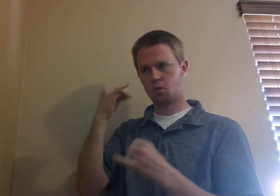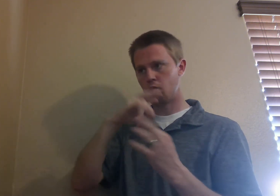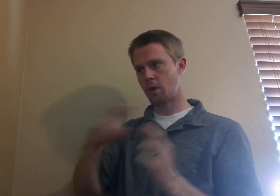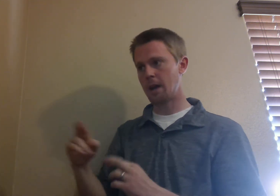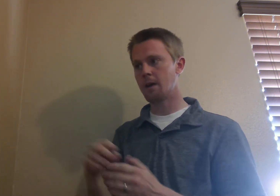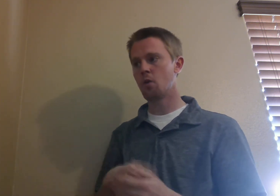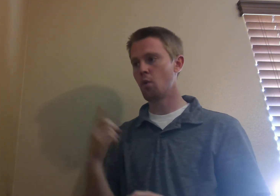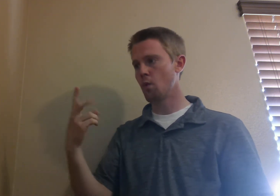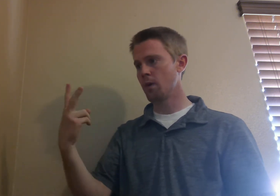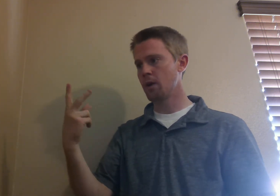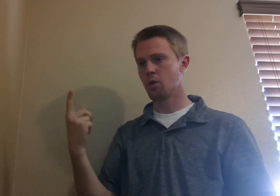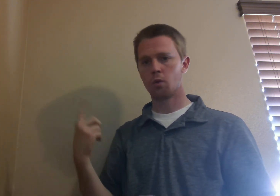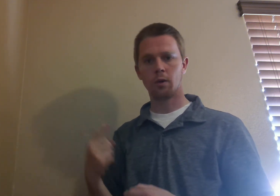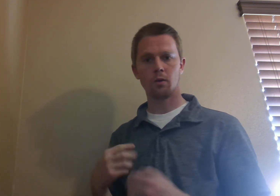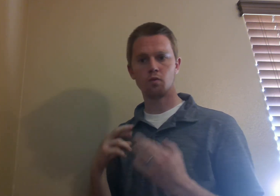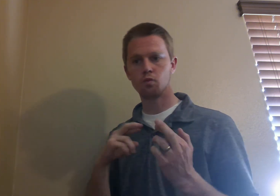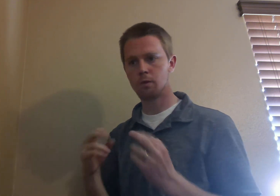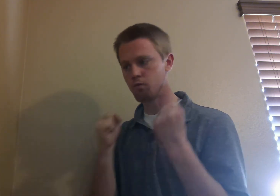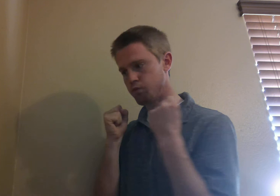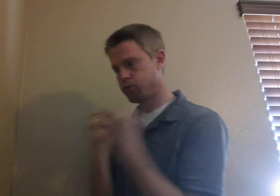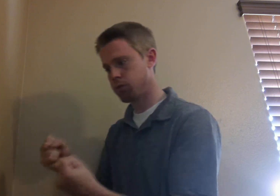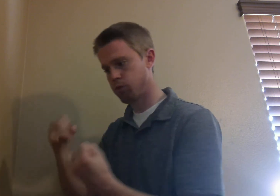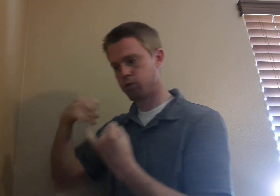3, 2, 1, go.